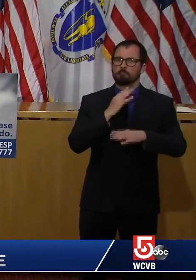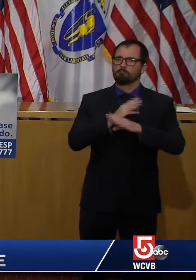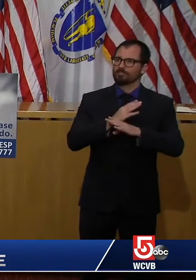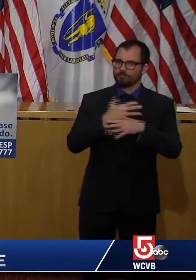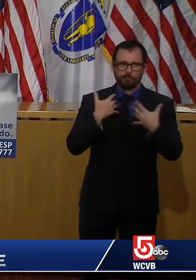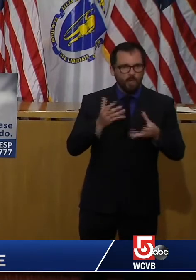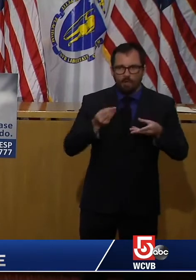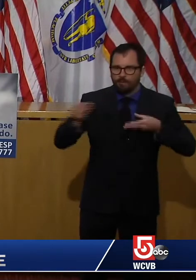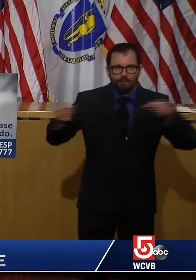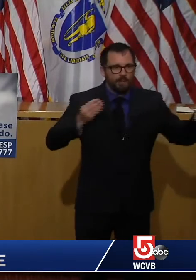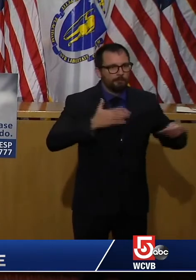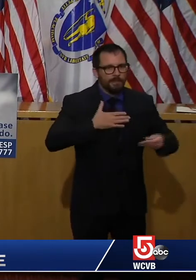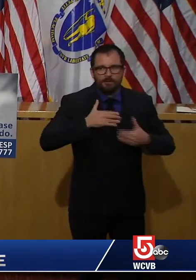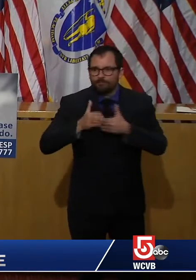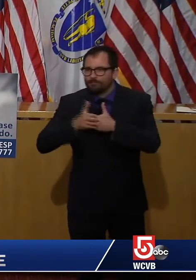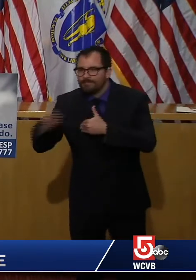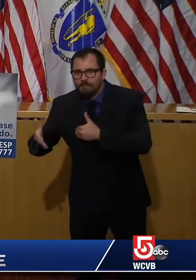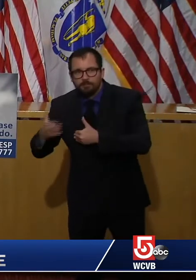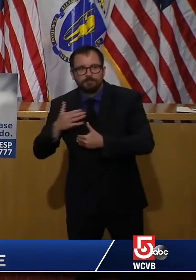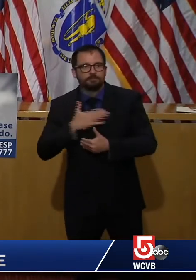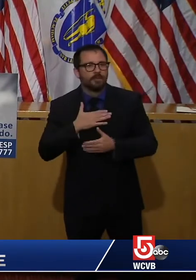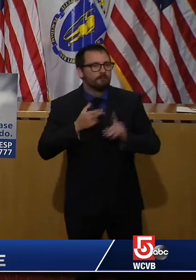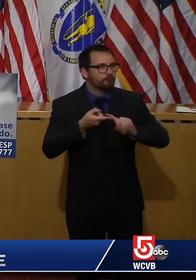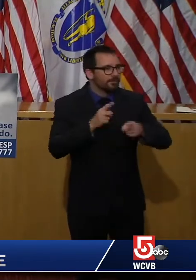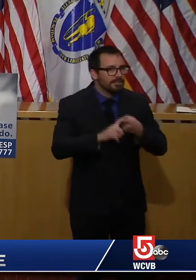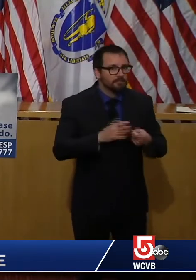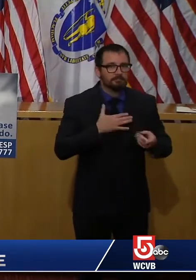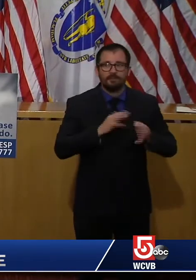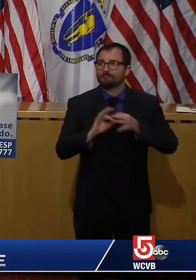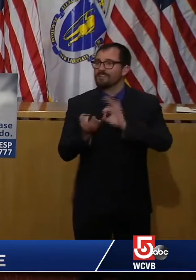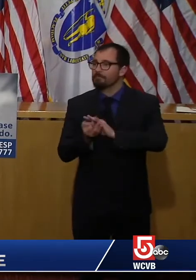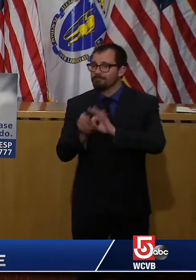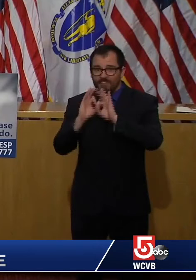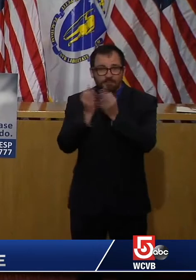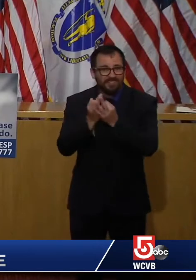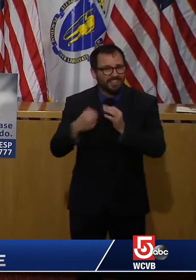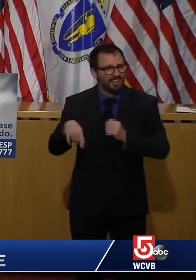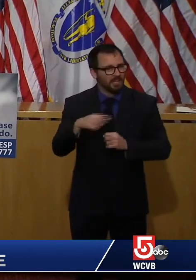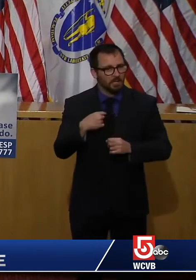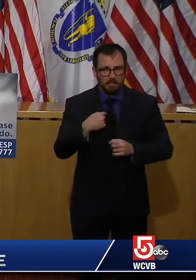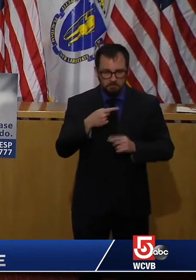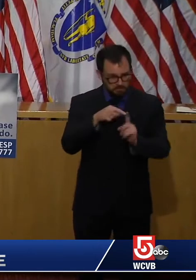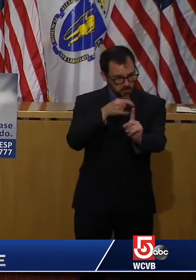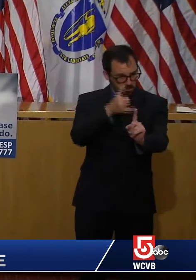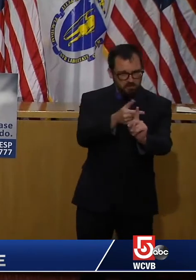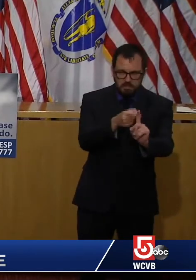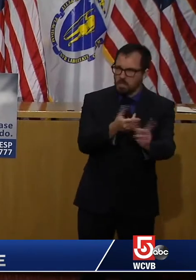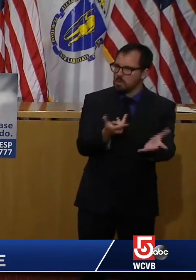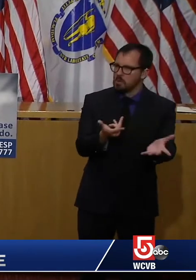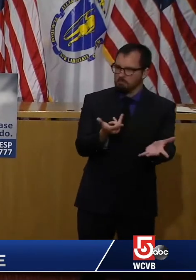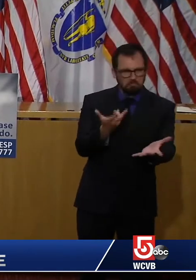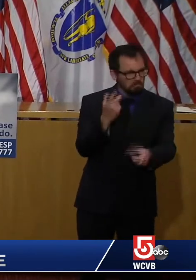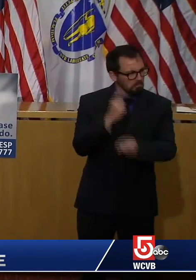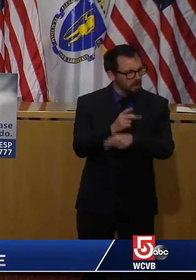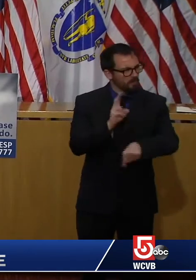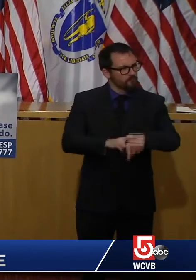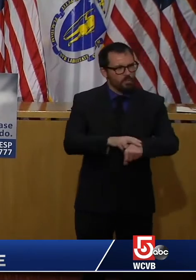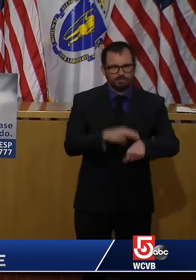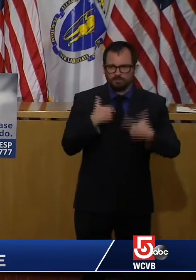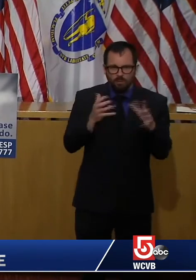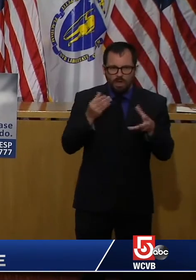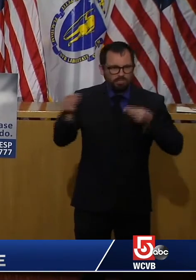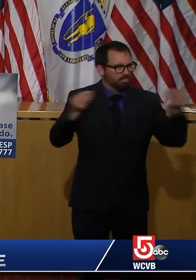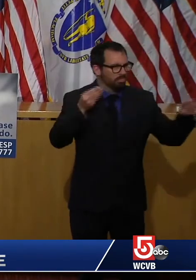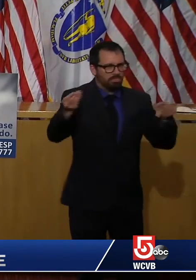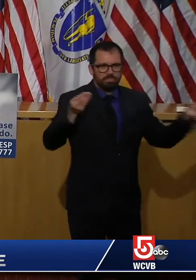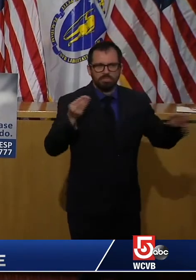I mean, for me, this really isn't a close call, and I would hope for most people in Massachusetts, and based on everything I know about the people in Massachusetts, that would